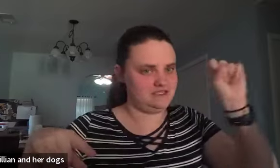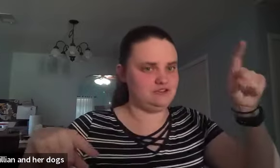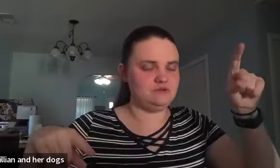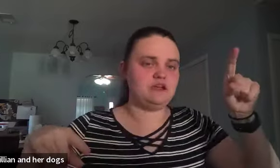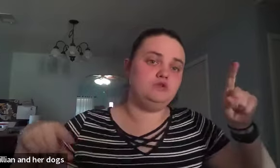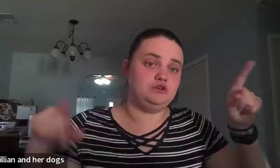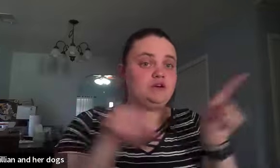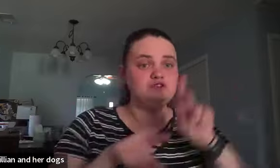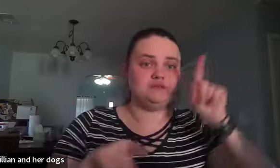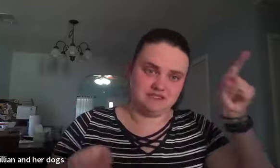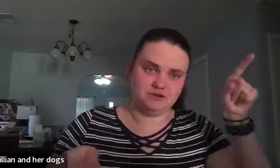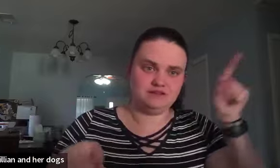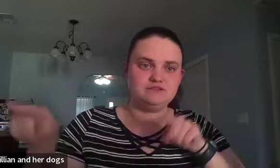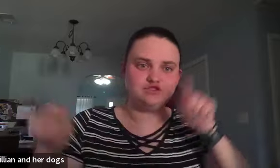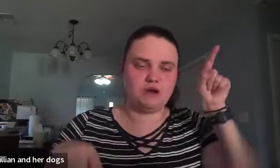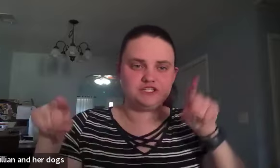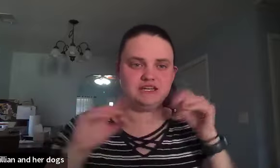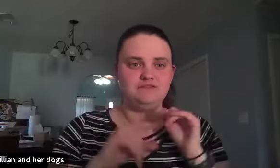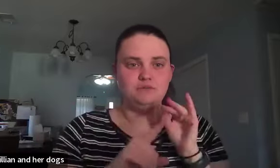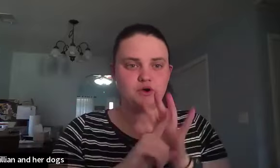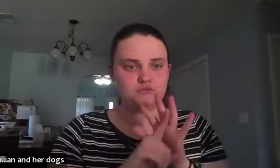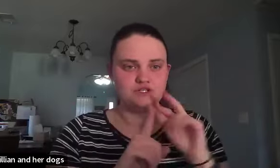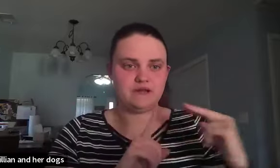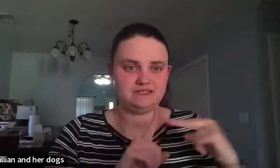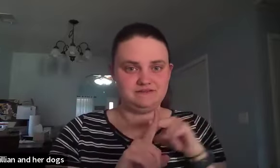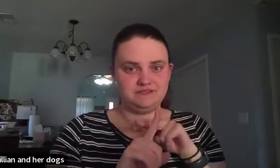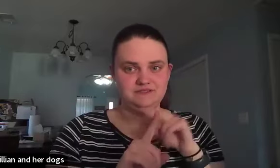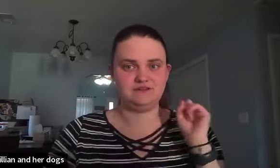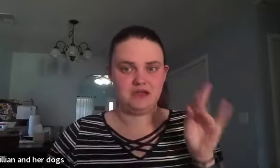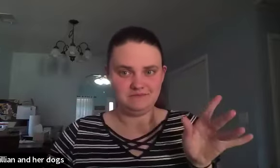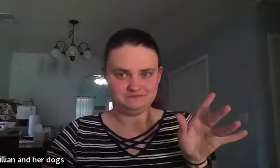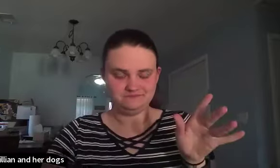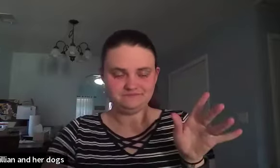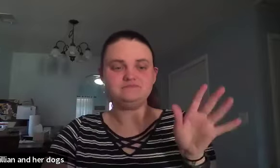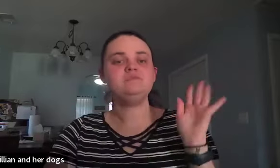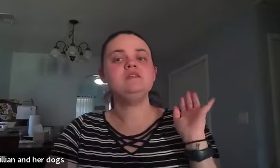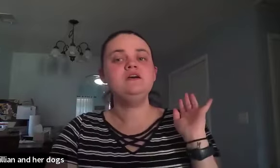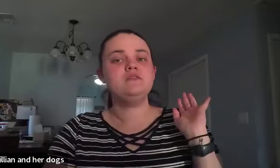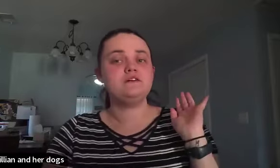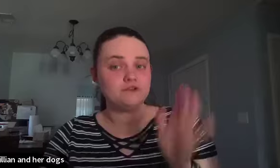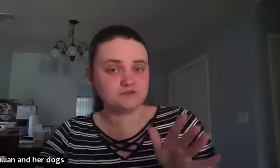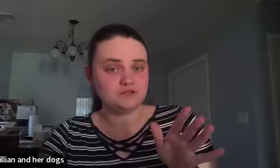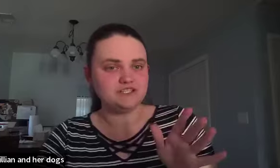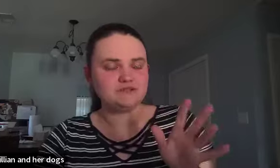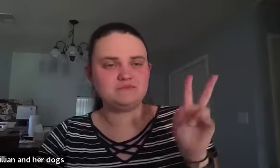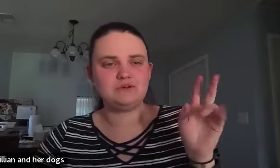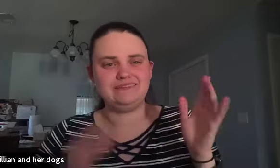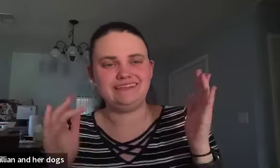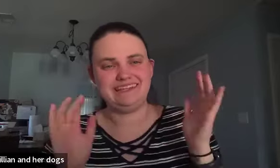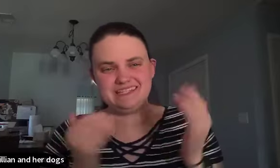ASL 2 was like, oh, you can also do it this way. So I just kind of give you both perspectives. Okay. The first one we're going to do is the more like the